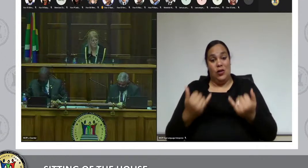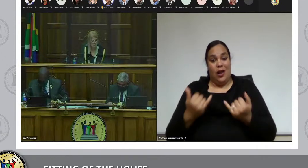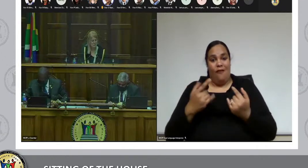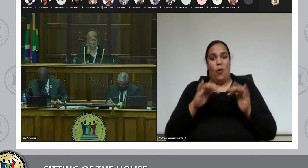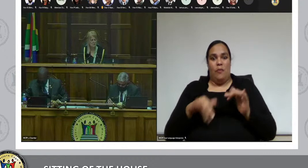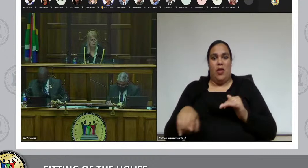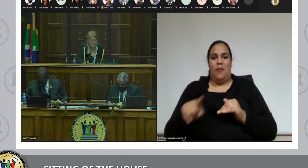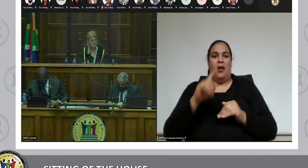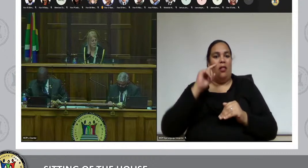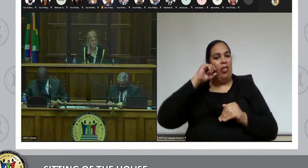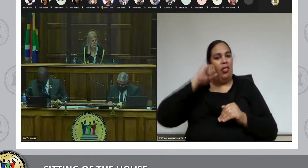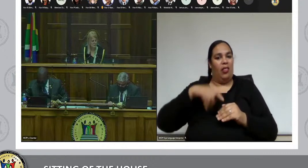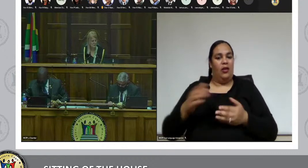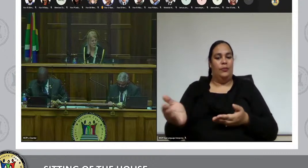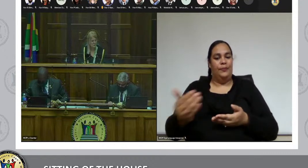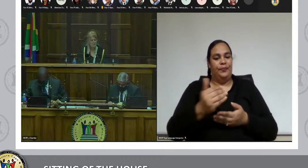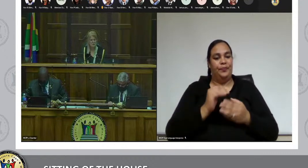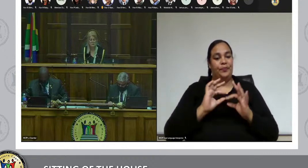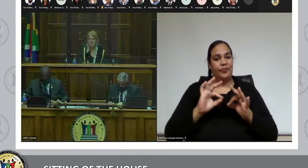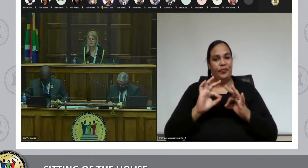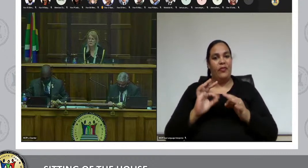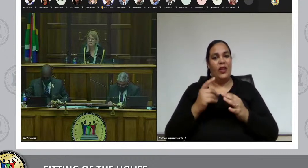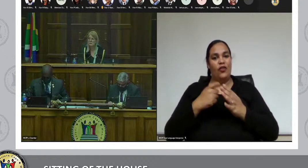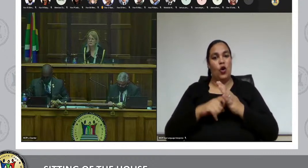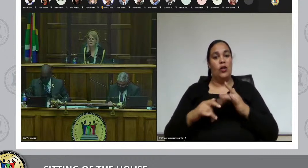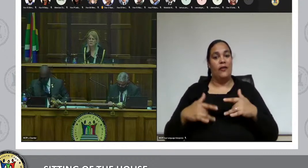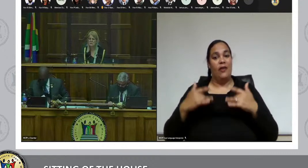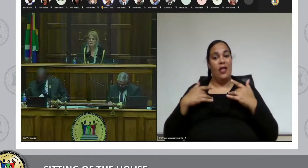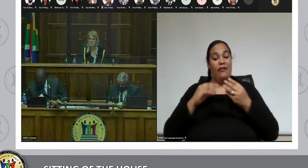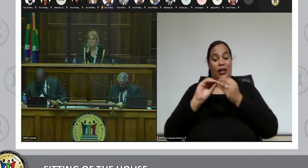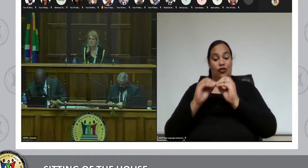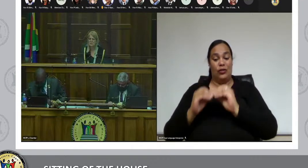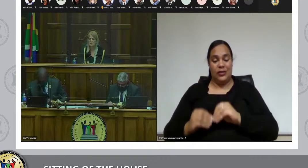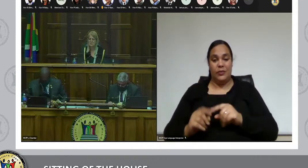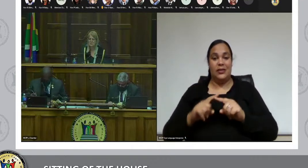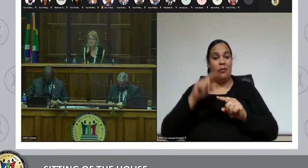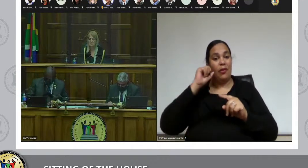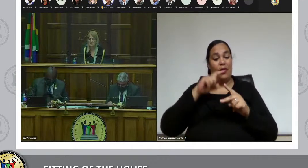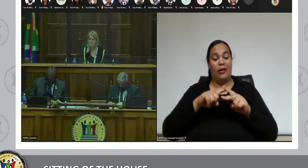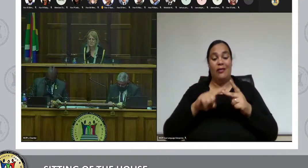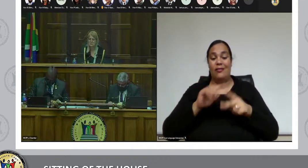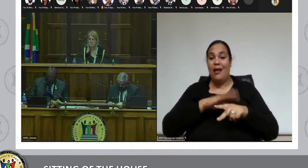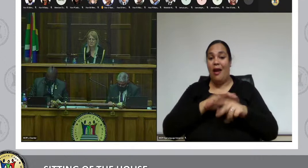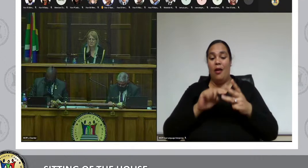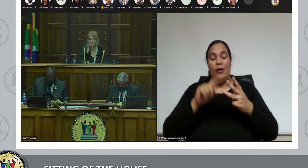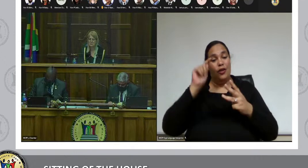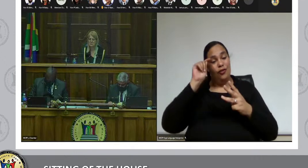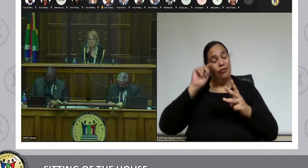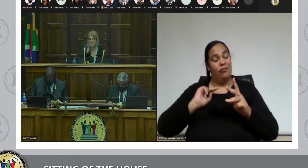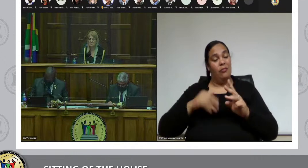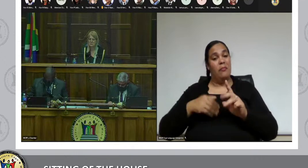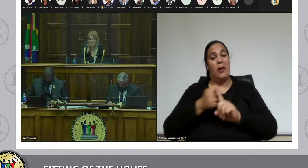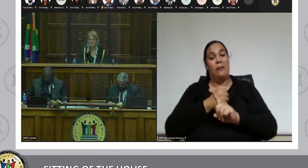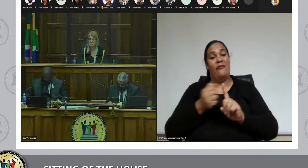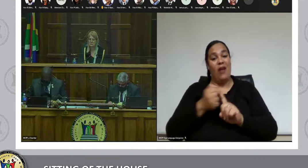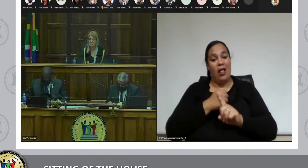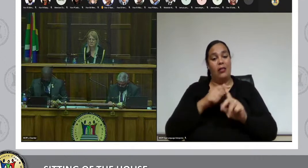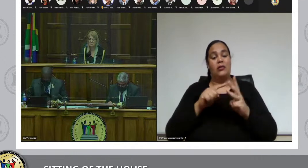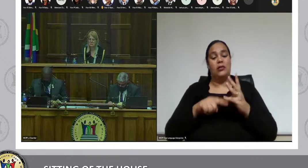residents, ignores the cumulative effect of the cost of living adjustment, ignores crime, gender-based violence, and special needs